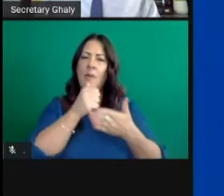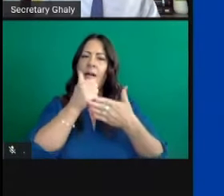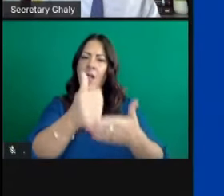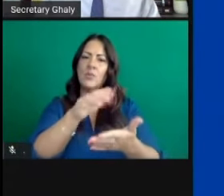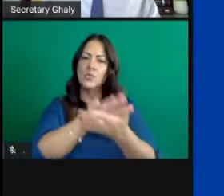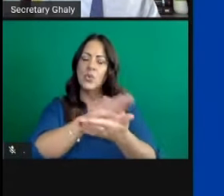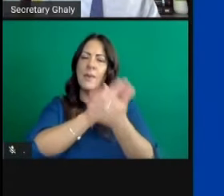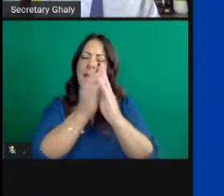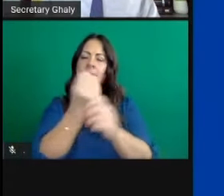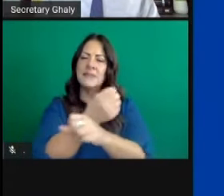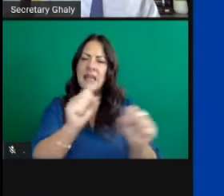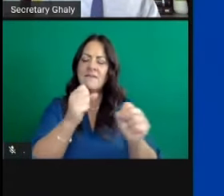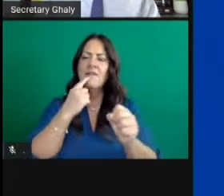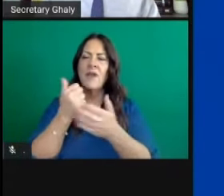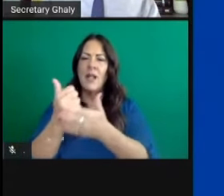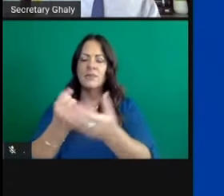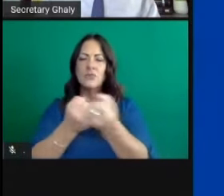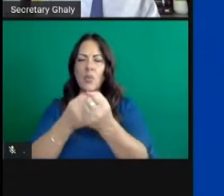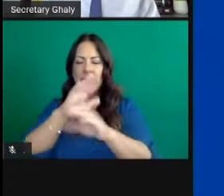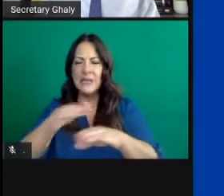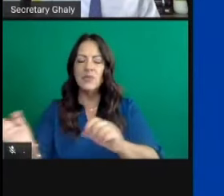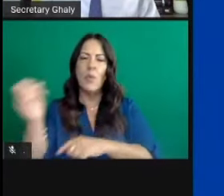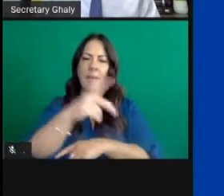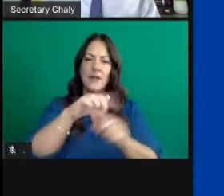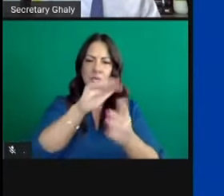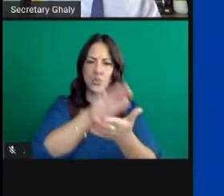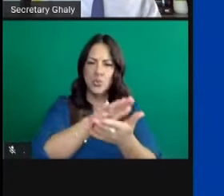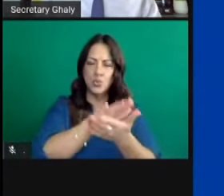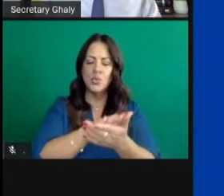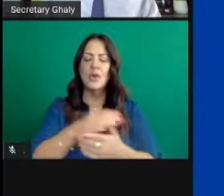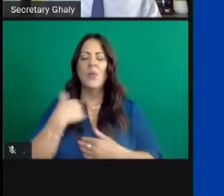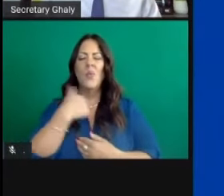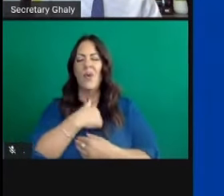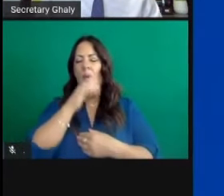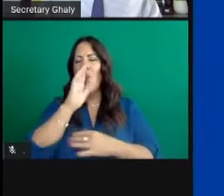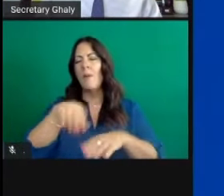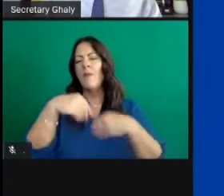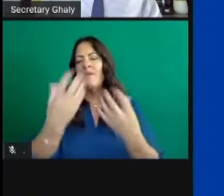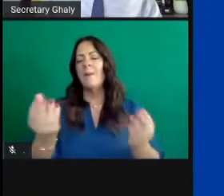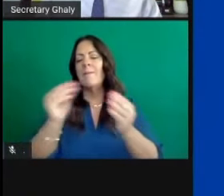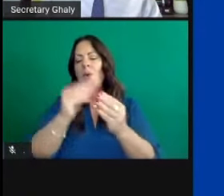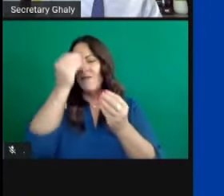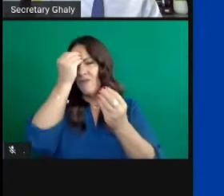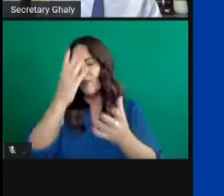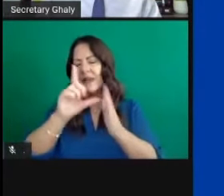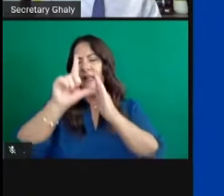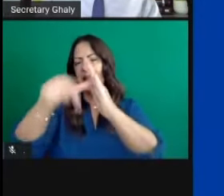are also working with our school partners on many others, and more to come on those efforts later.